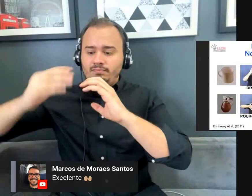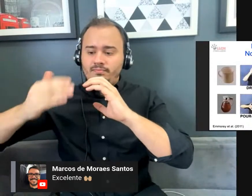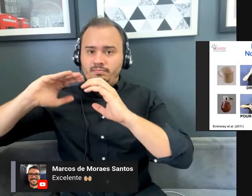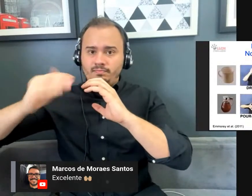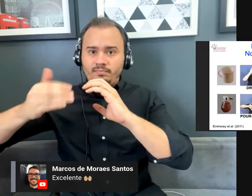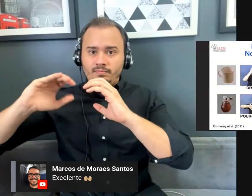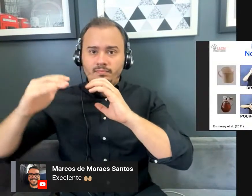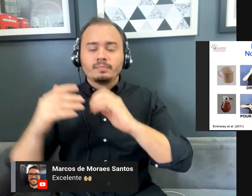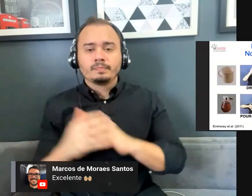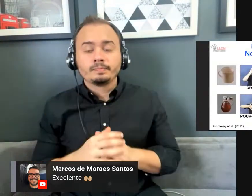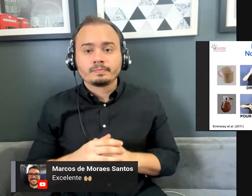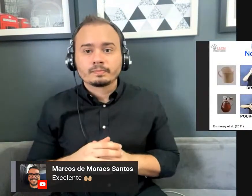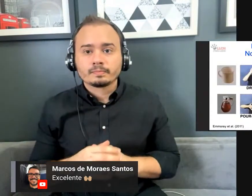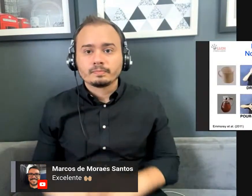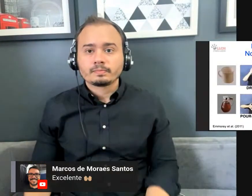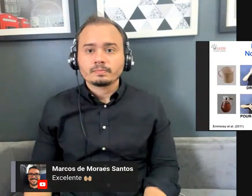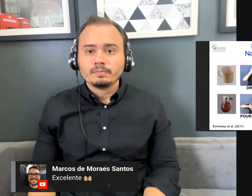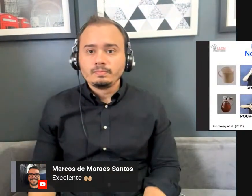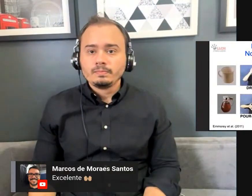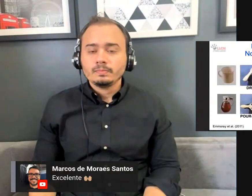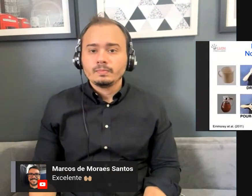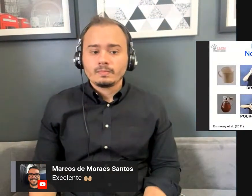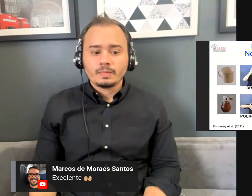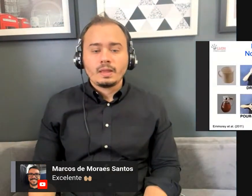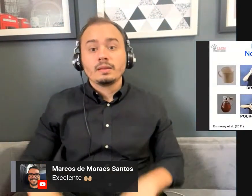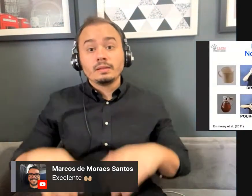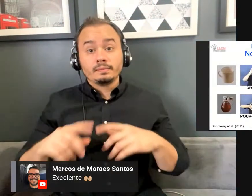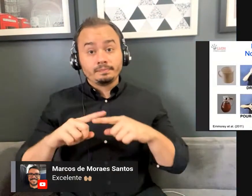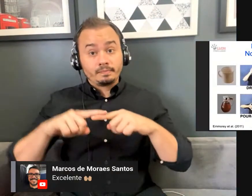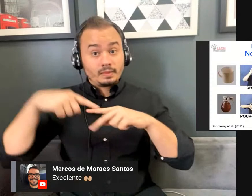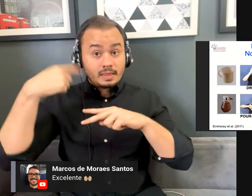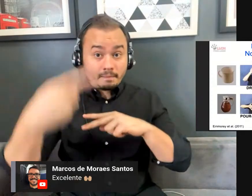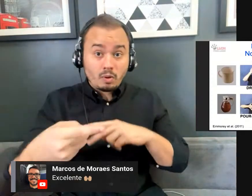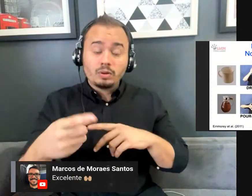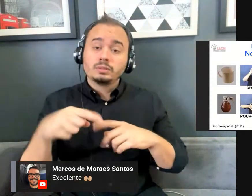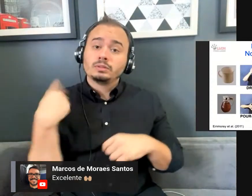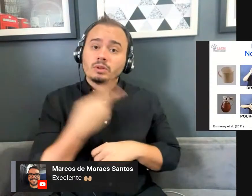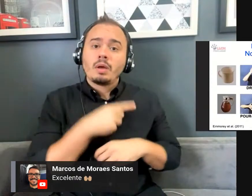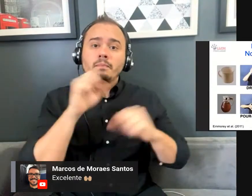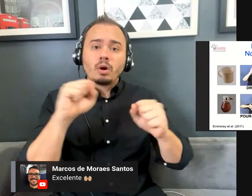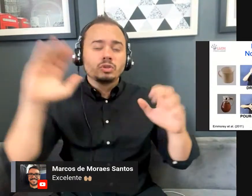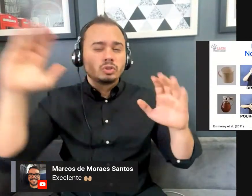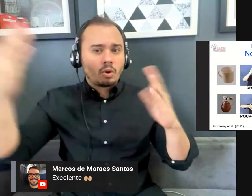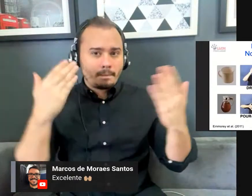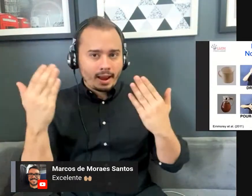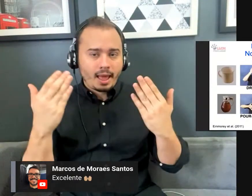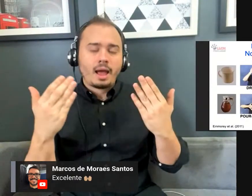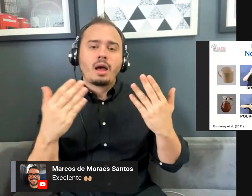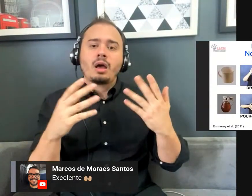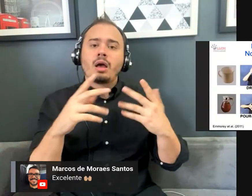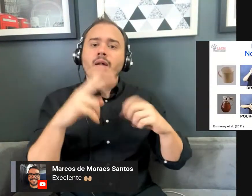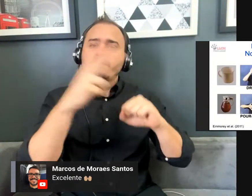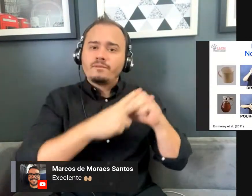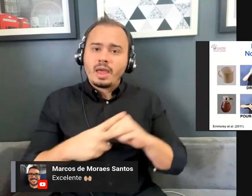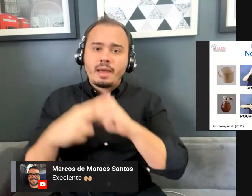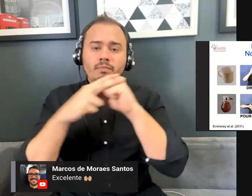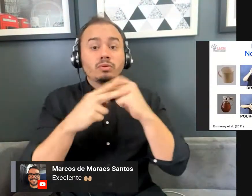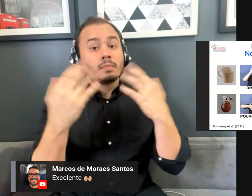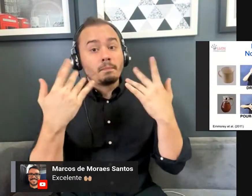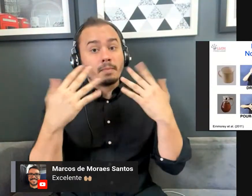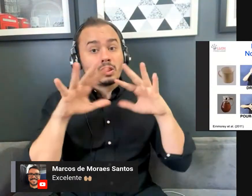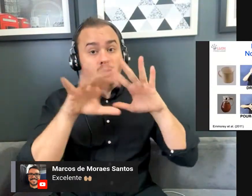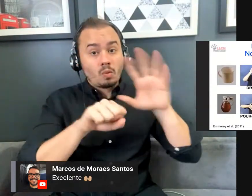Last, we can now directly compare those handling verbs with the non-pantomimic verbs. If handling